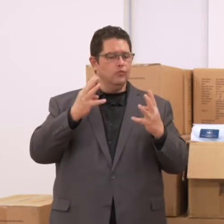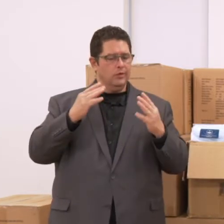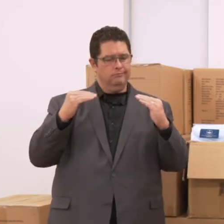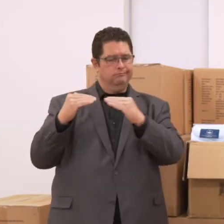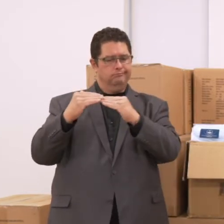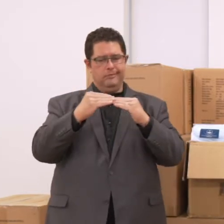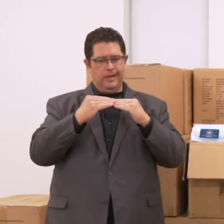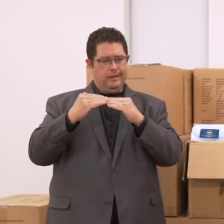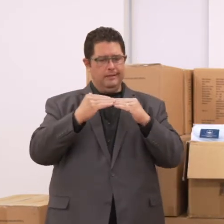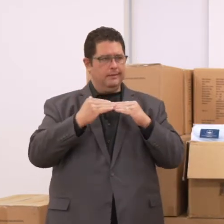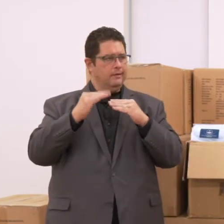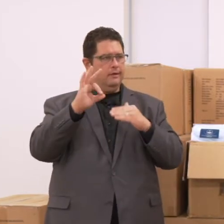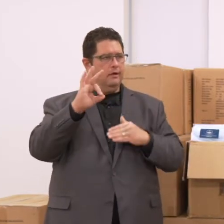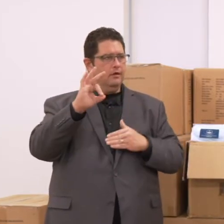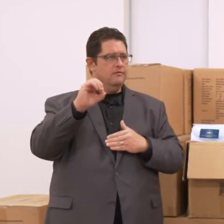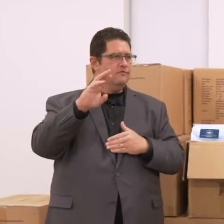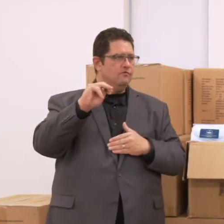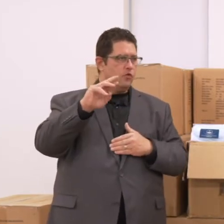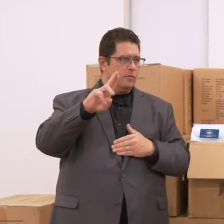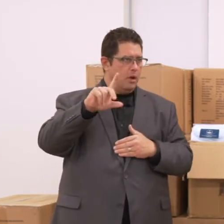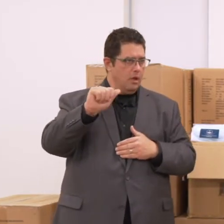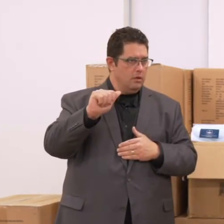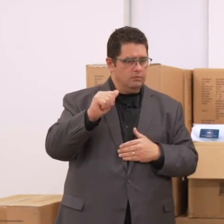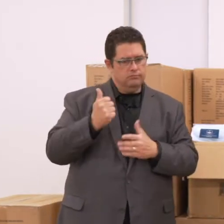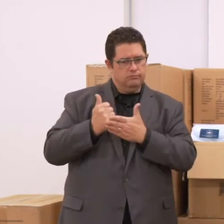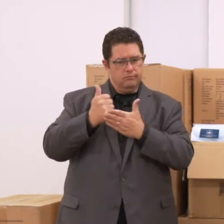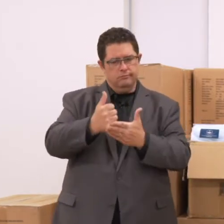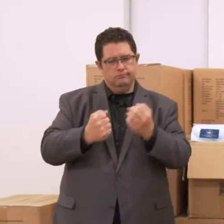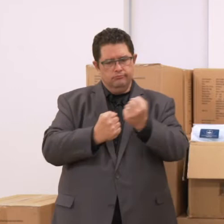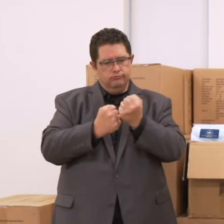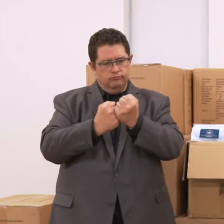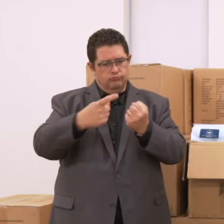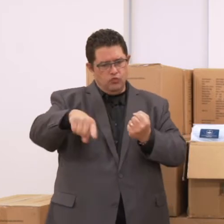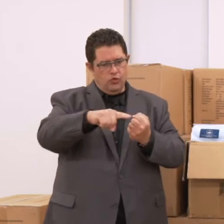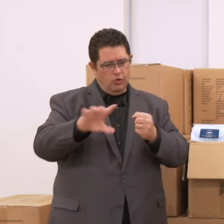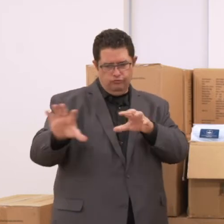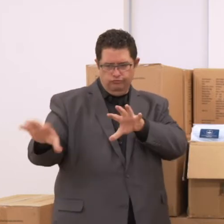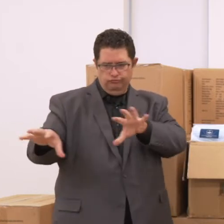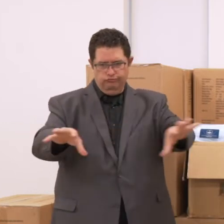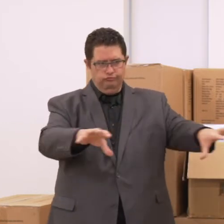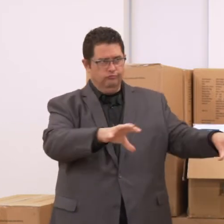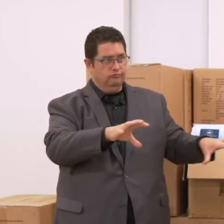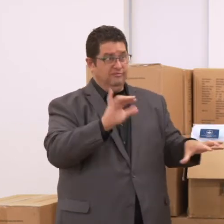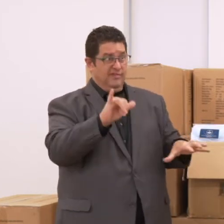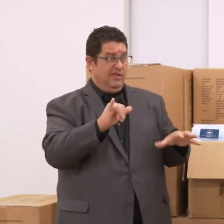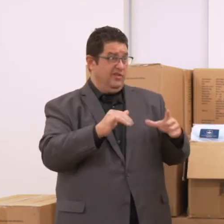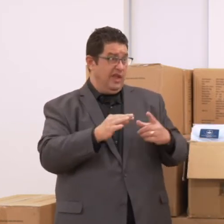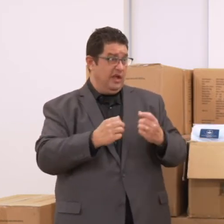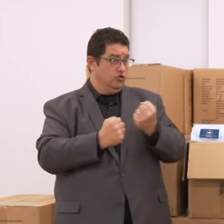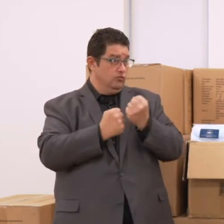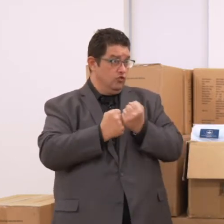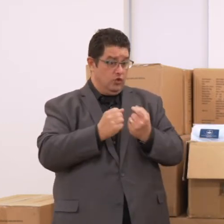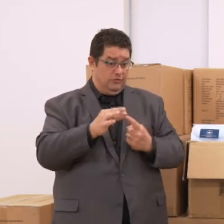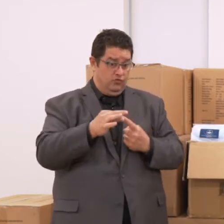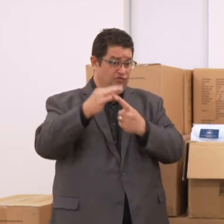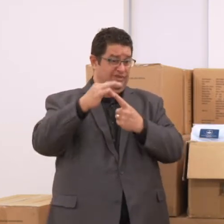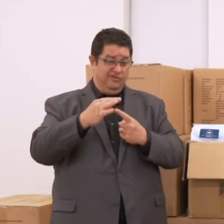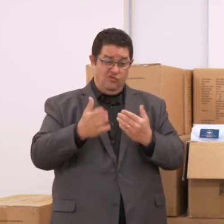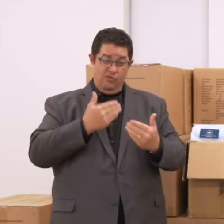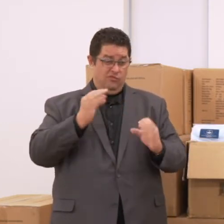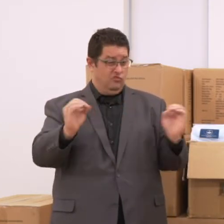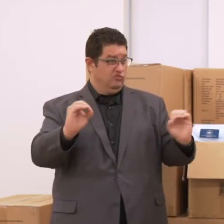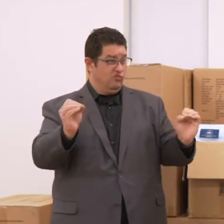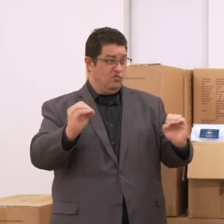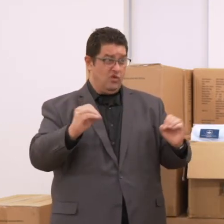formula to help support those municipalities. That support is unique. There is almost nowhere in the country